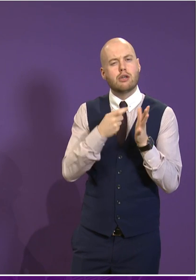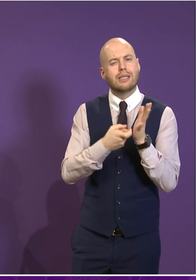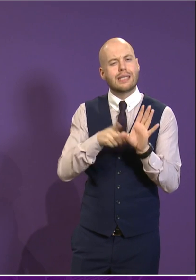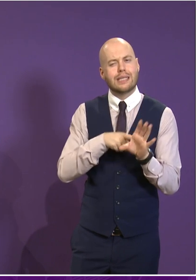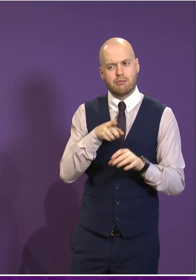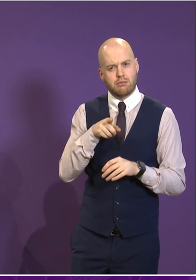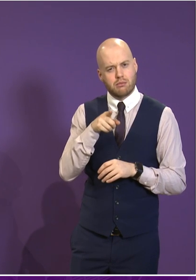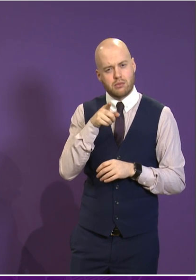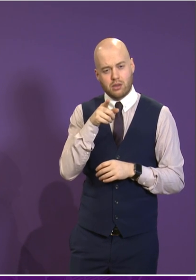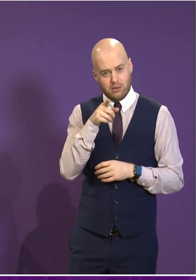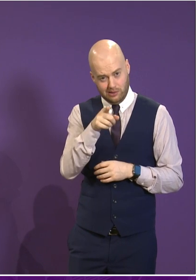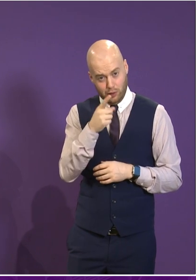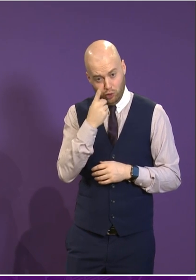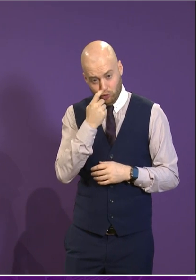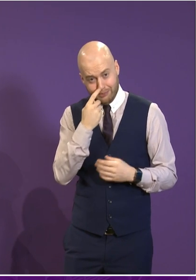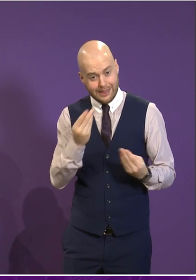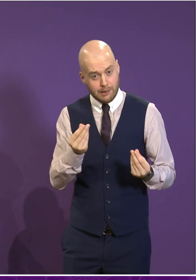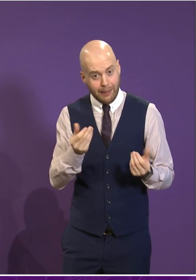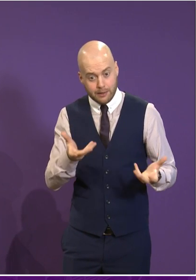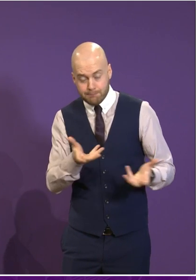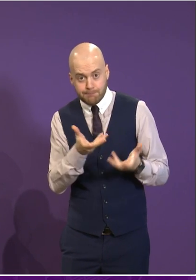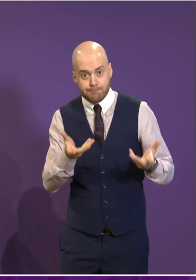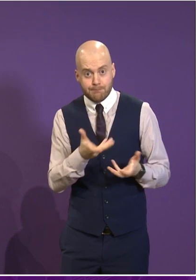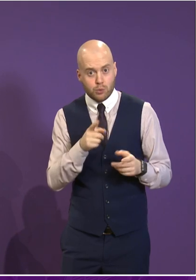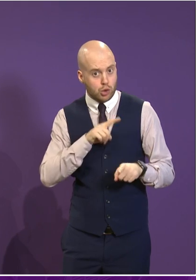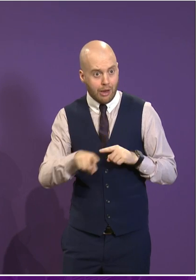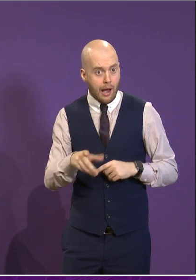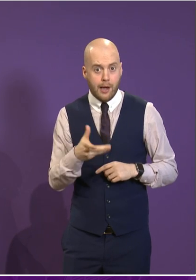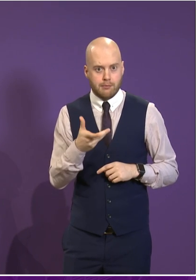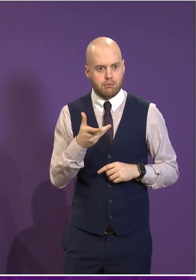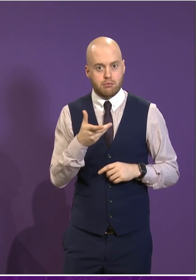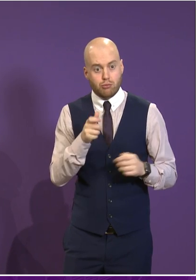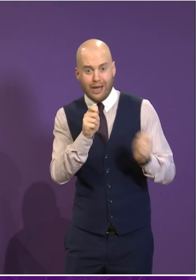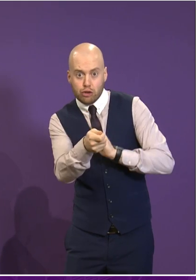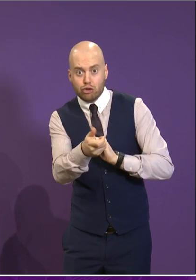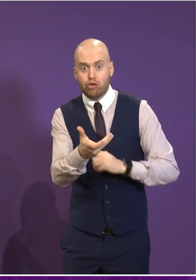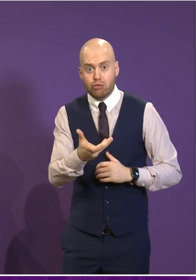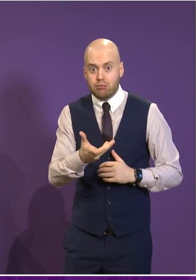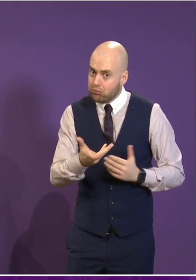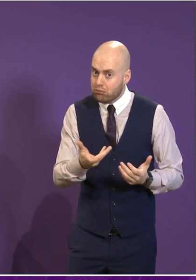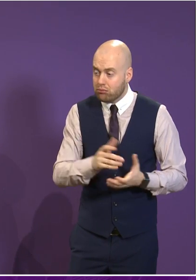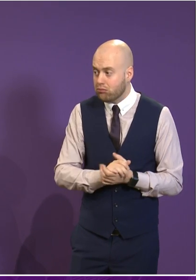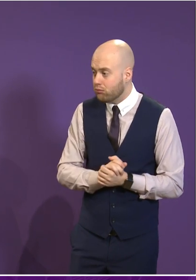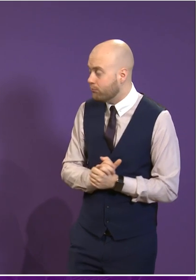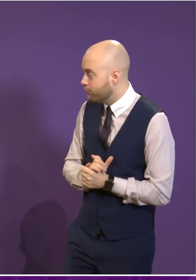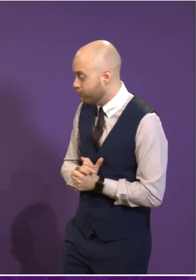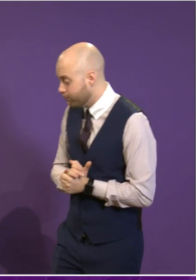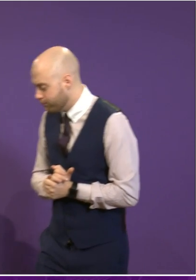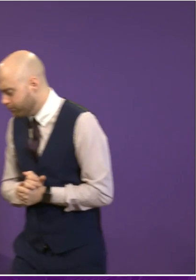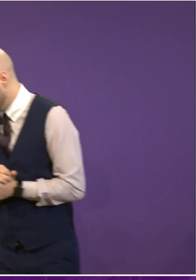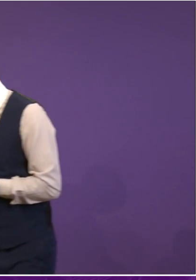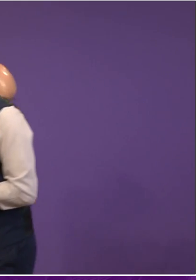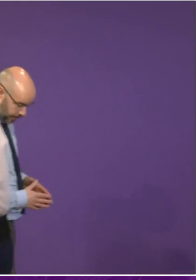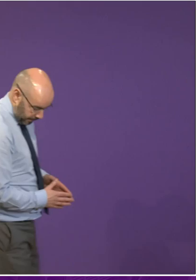that be a carrot and a stick and used to you know, enable change? I think that the premium